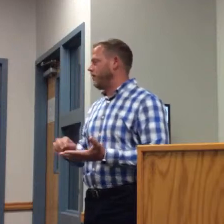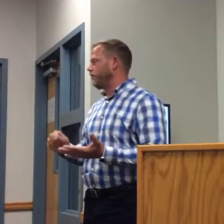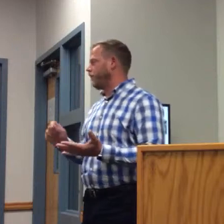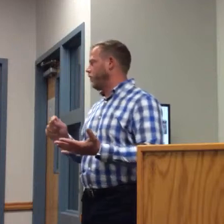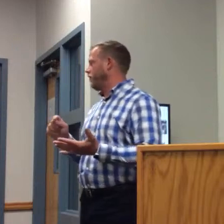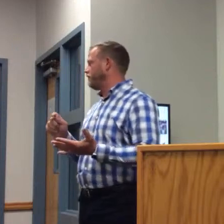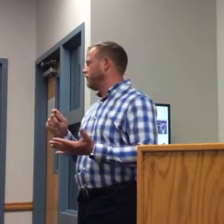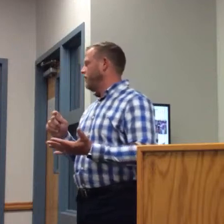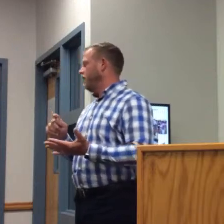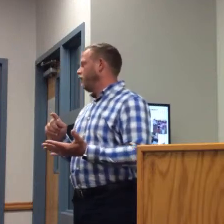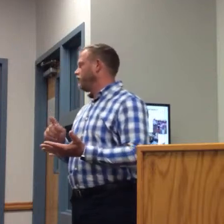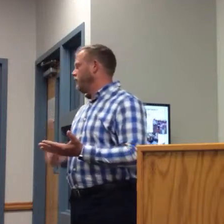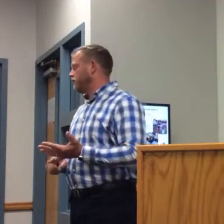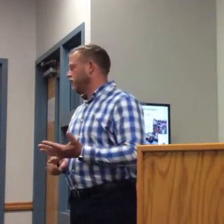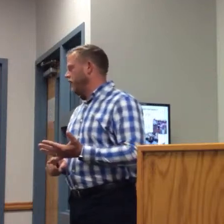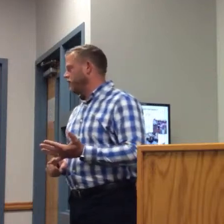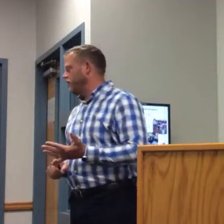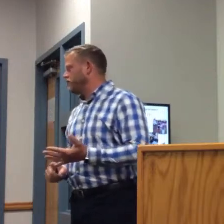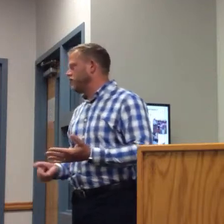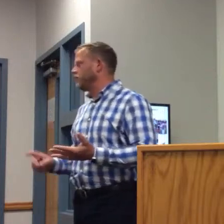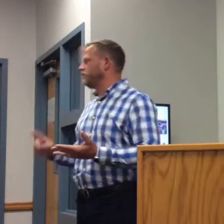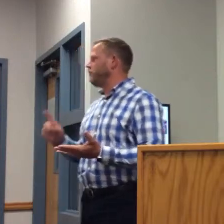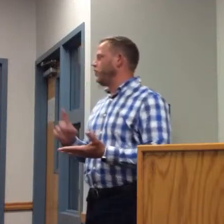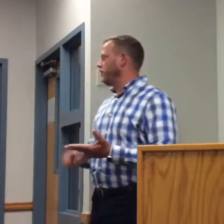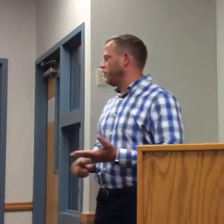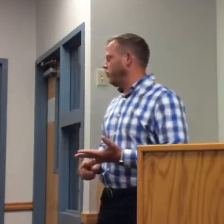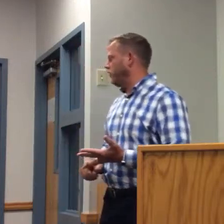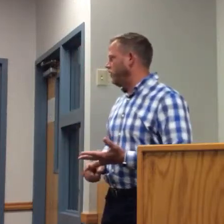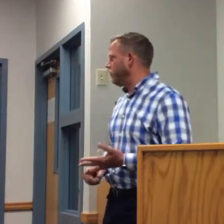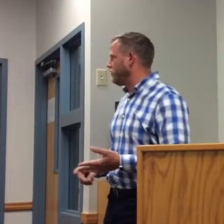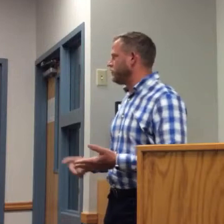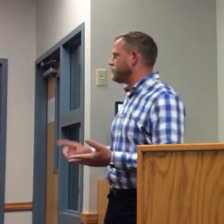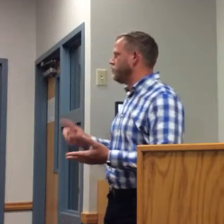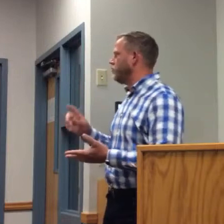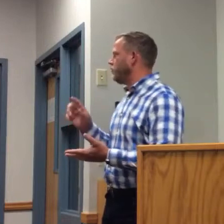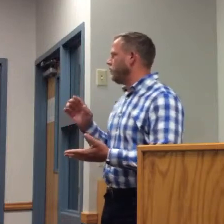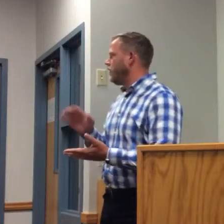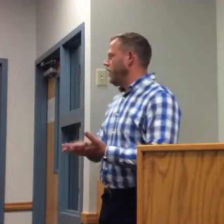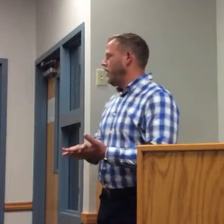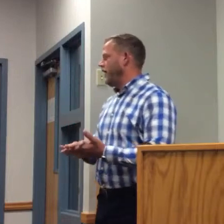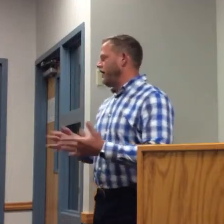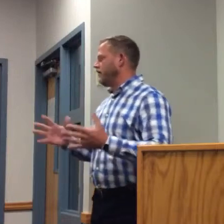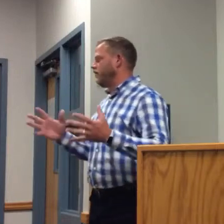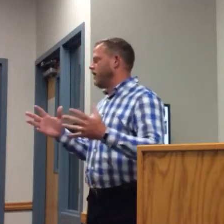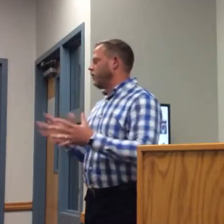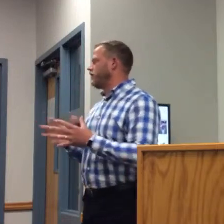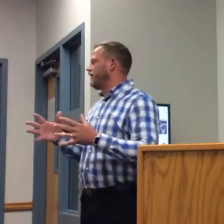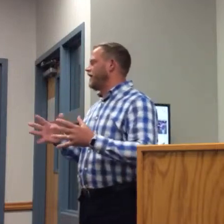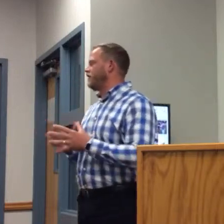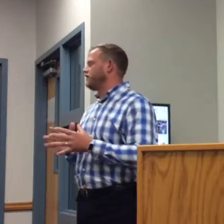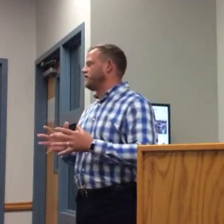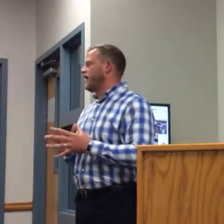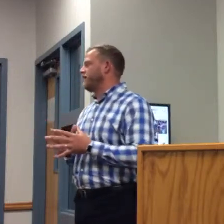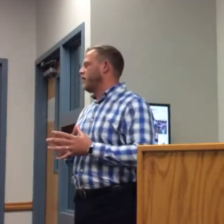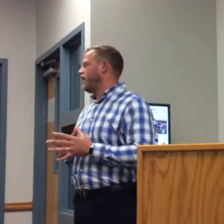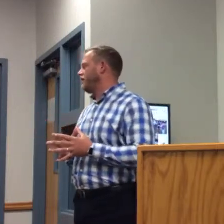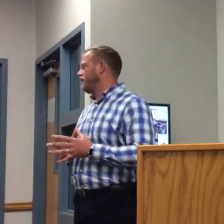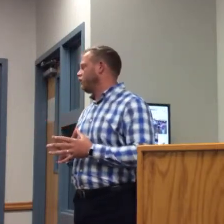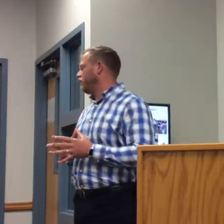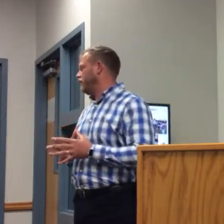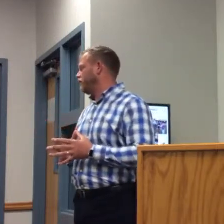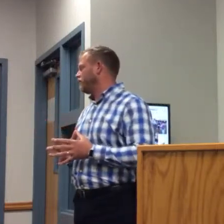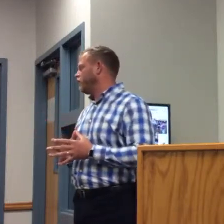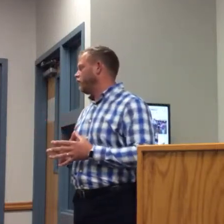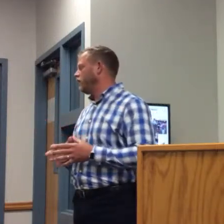talking about in peak performance with mental health issues, building community within your school, and they worked together to talk about